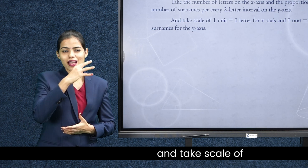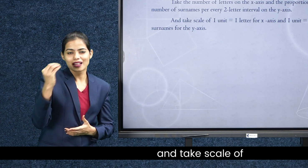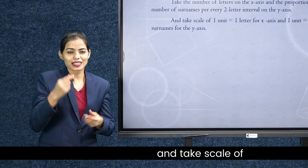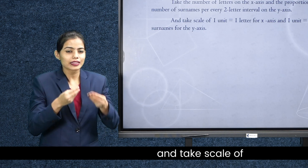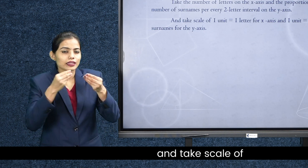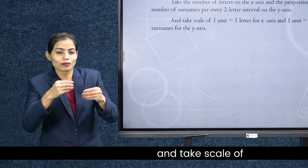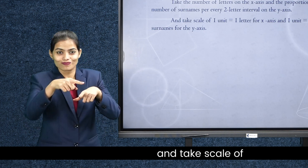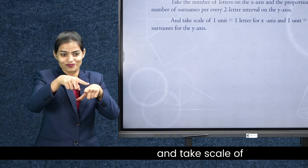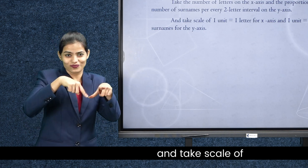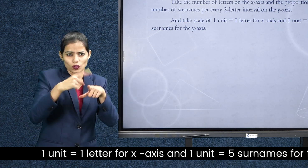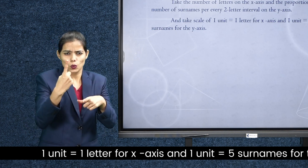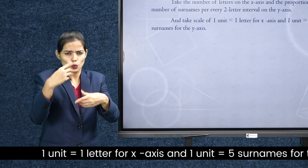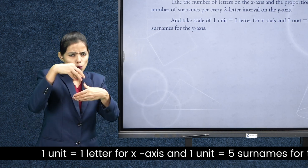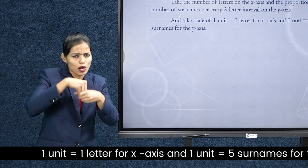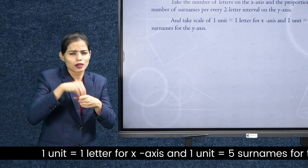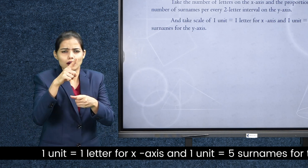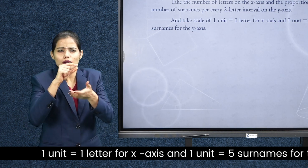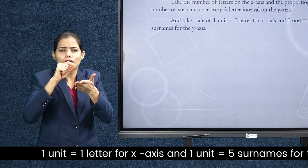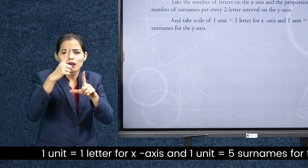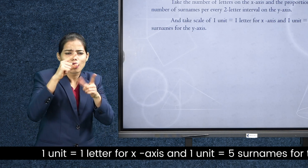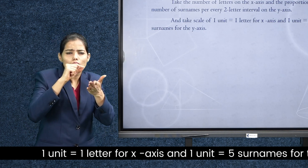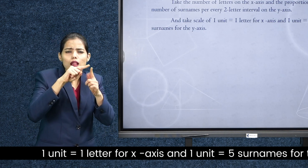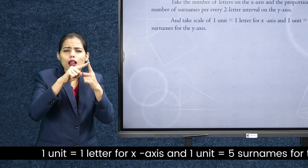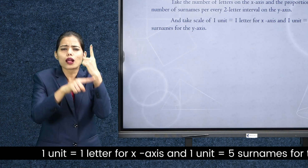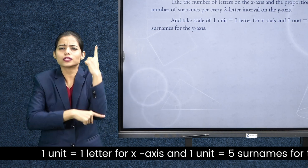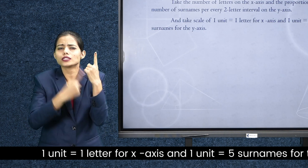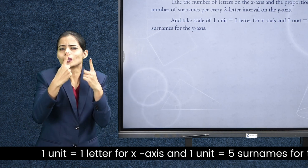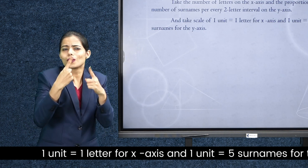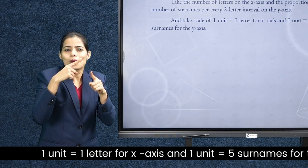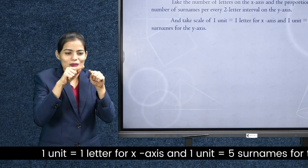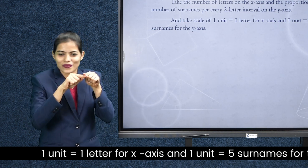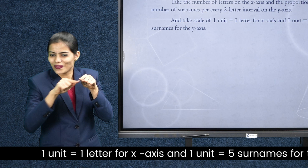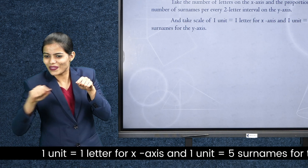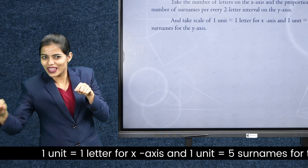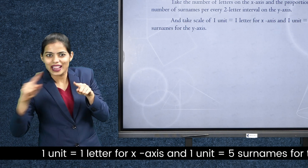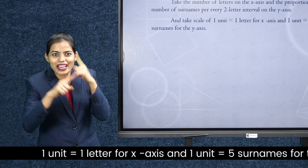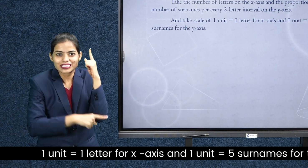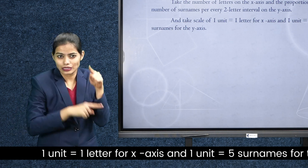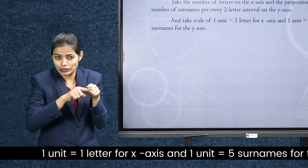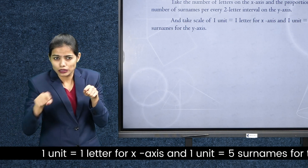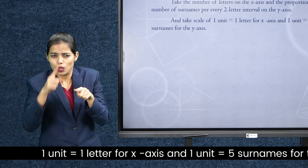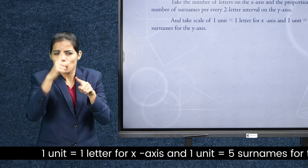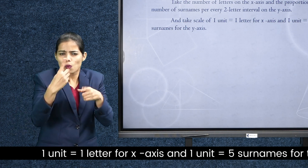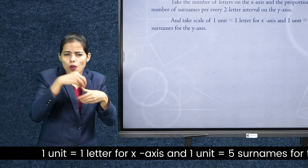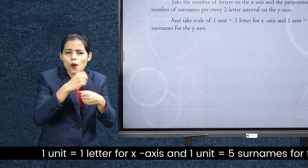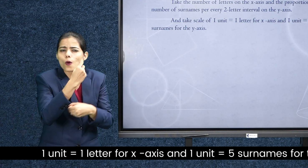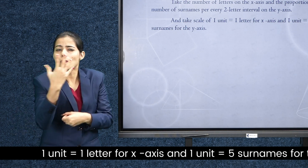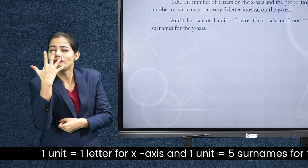And take scale of 1 unit is equal to 1 letter for x-axis and 1 unit is equal to 5 surname